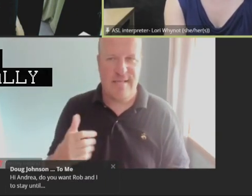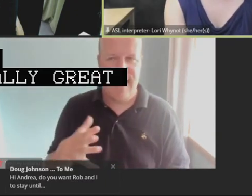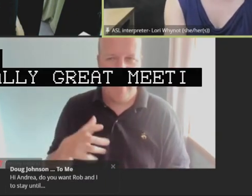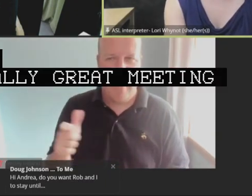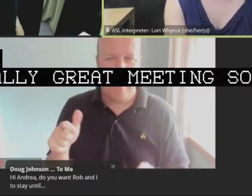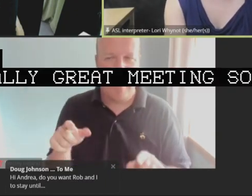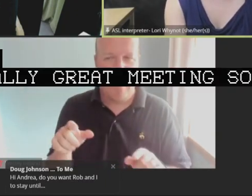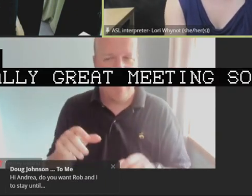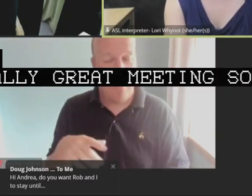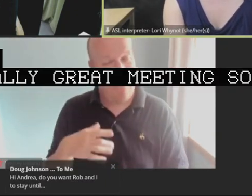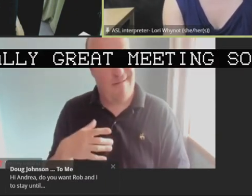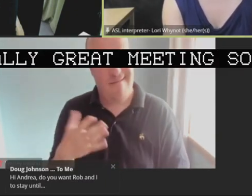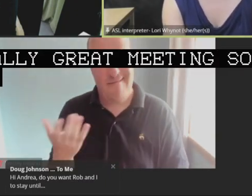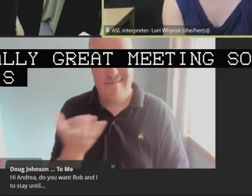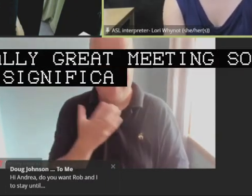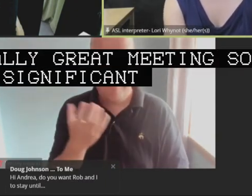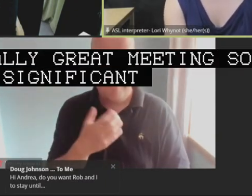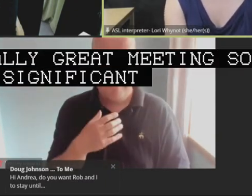significant others.